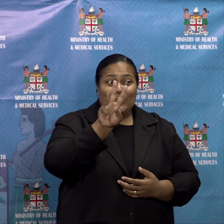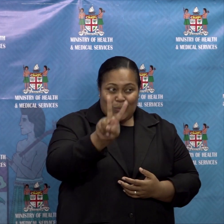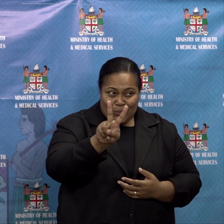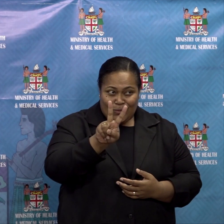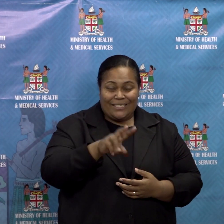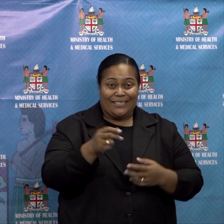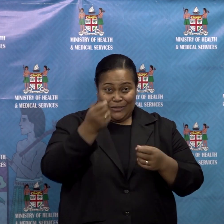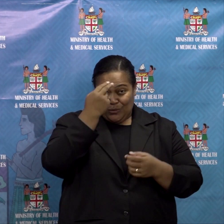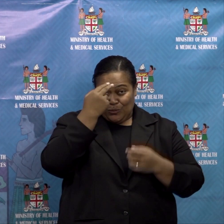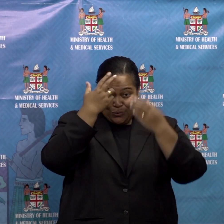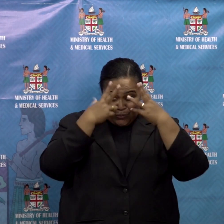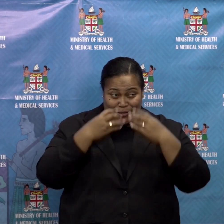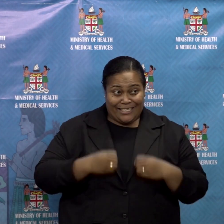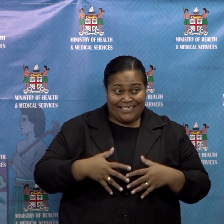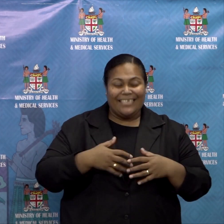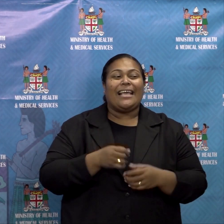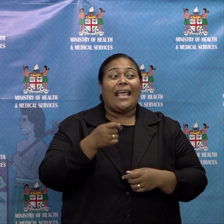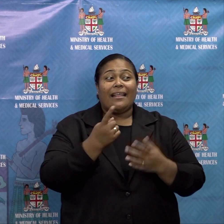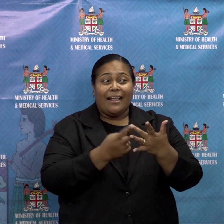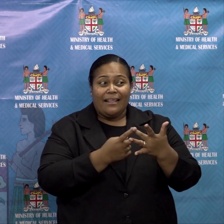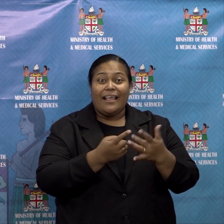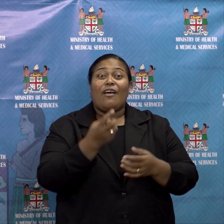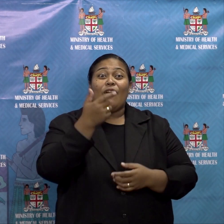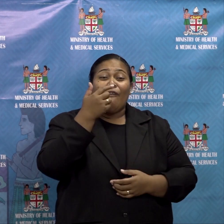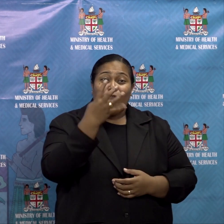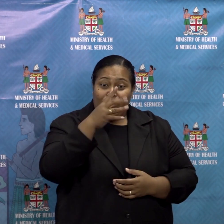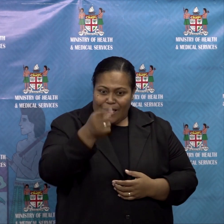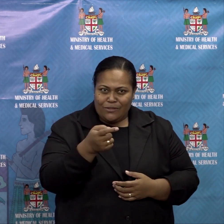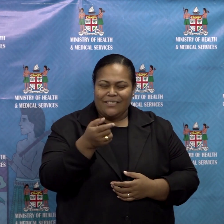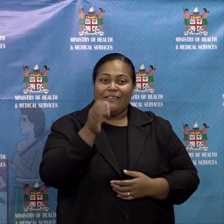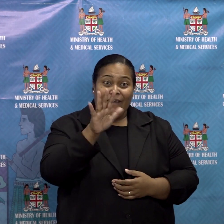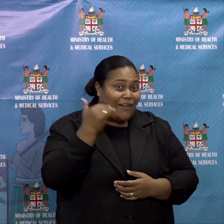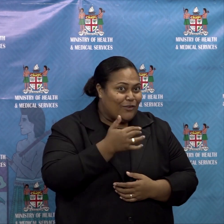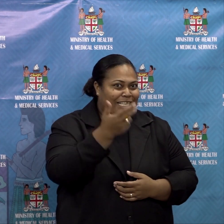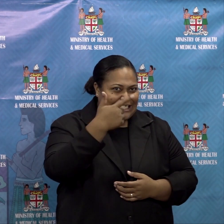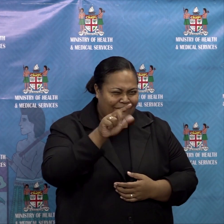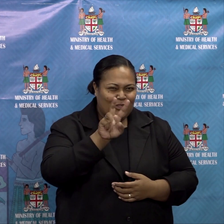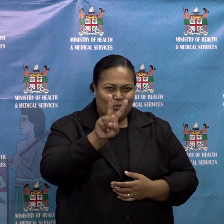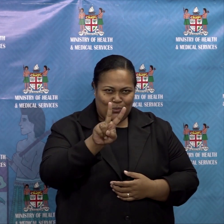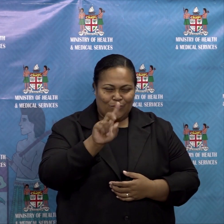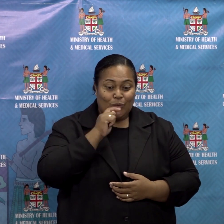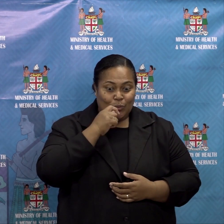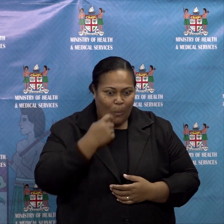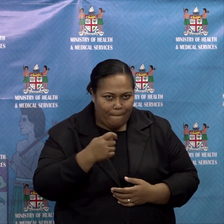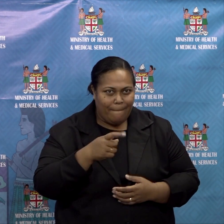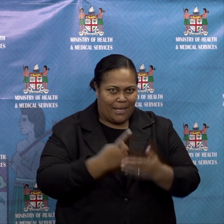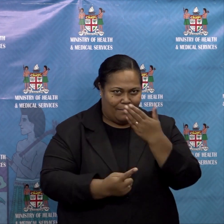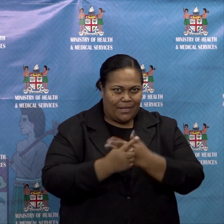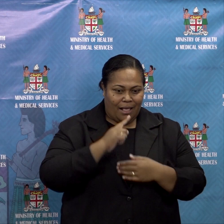6,772 swabbed. We currently have 13 community and